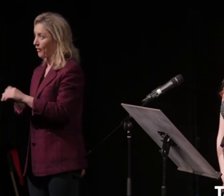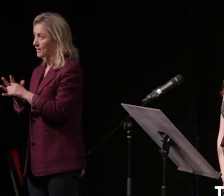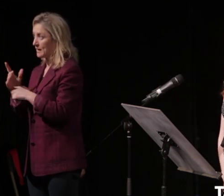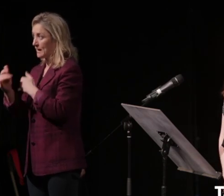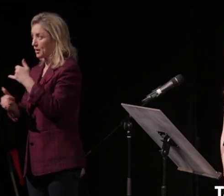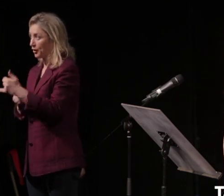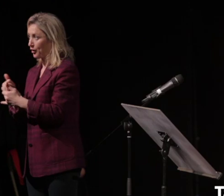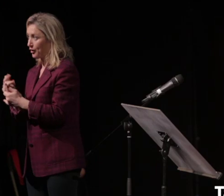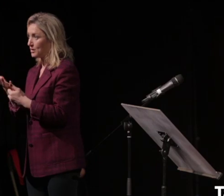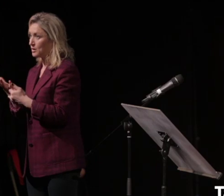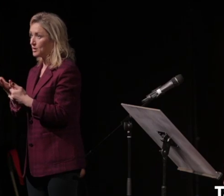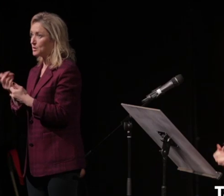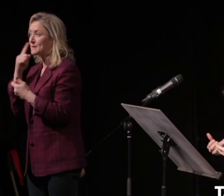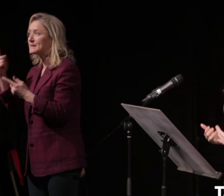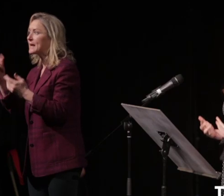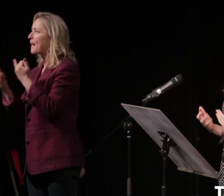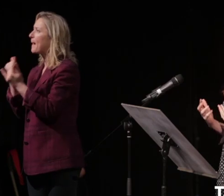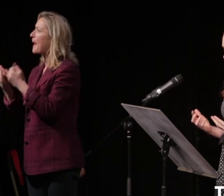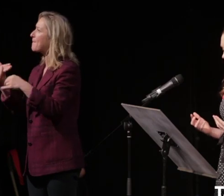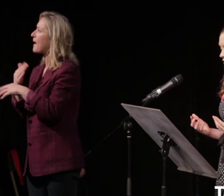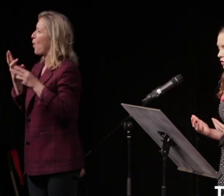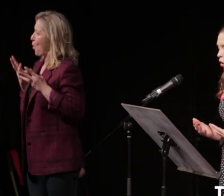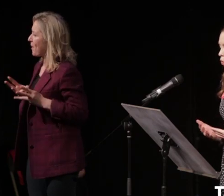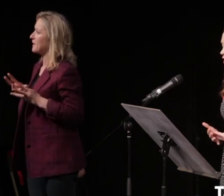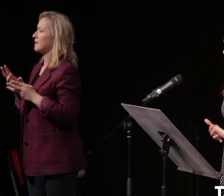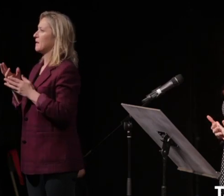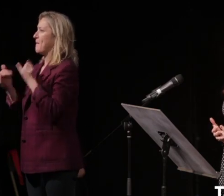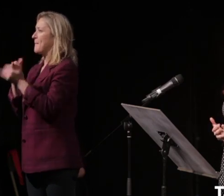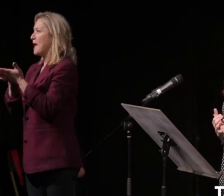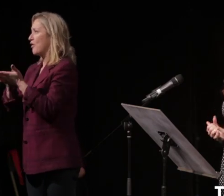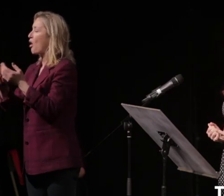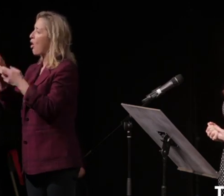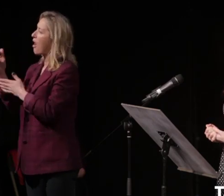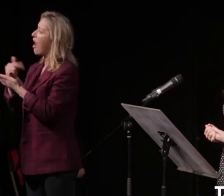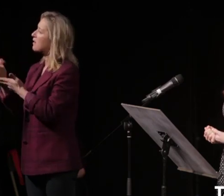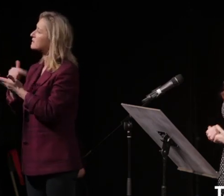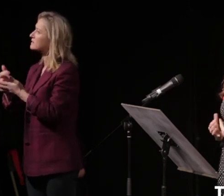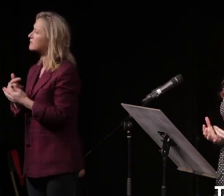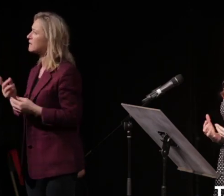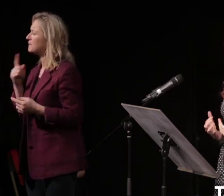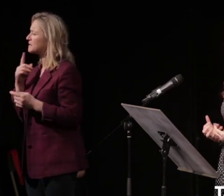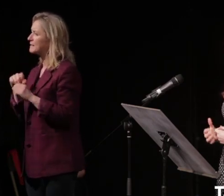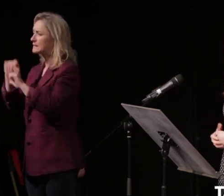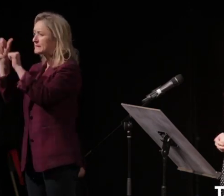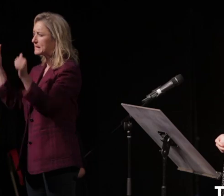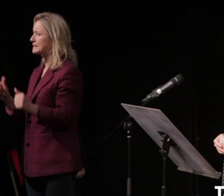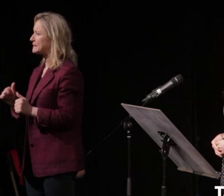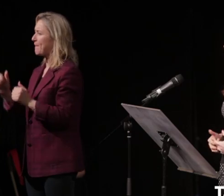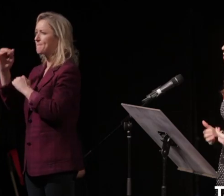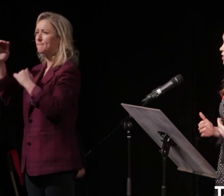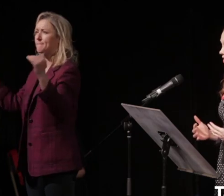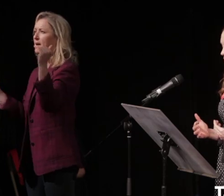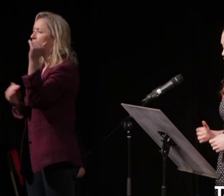a female playwright or artist. But what I want to consider today is, what is behind the systemic inequity that restricts female